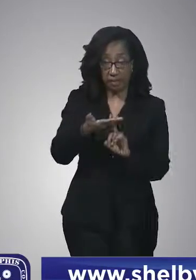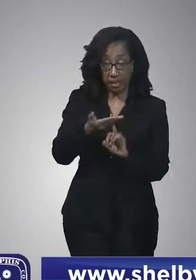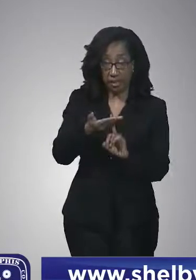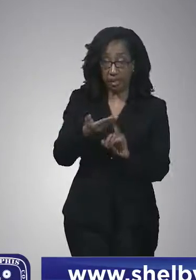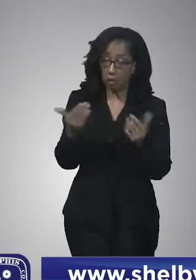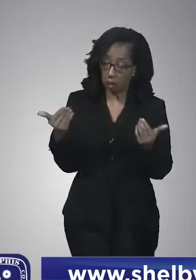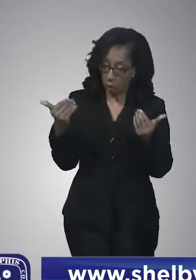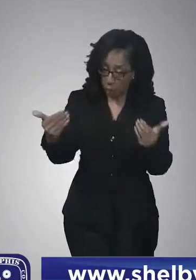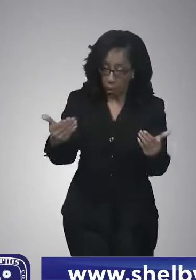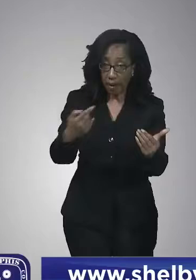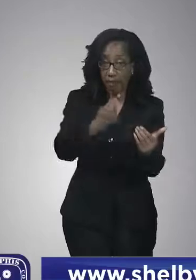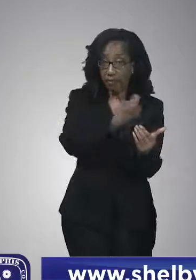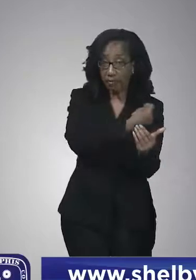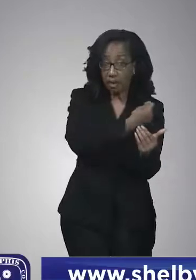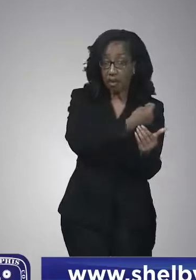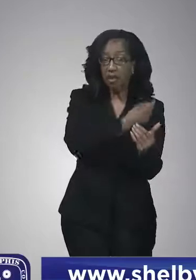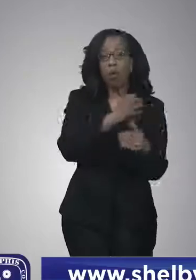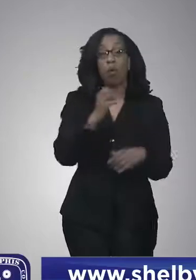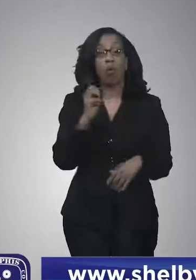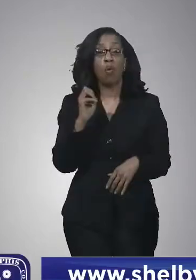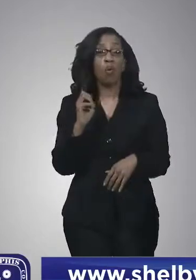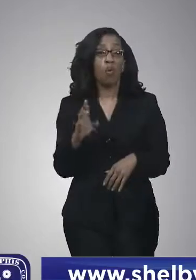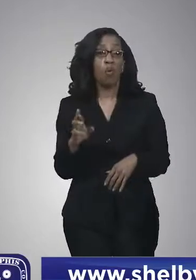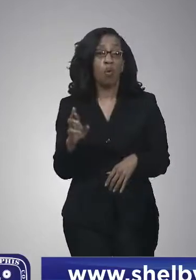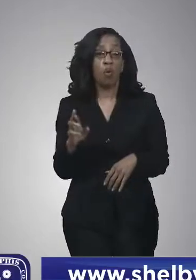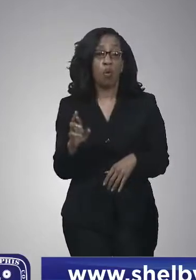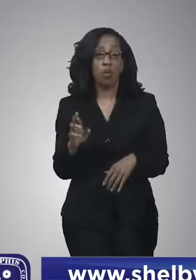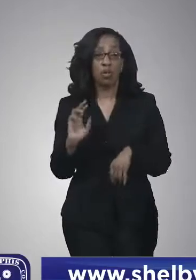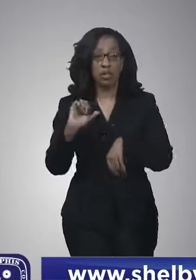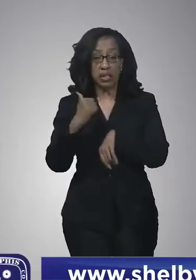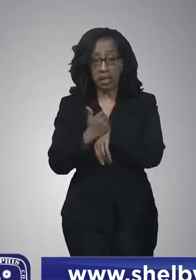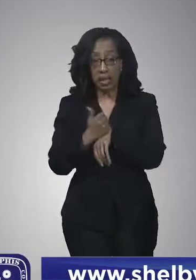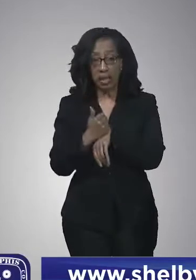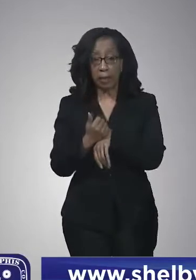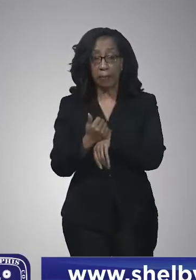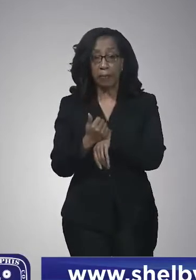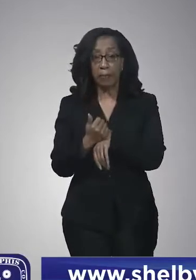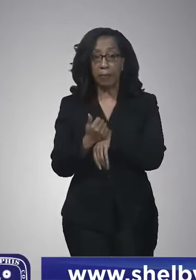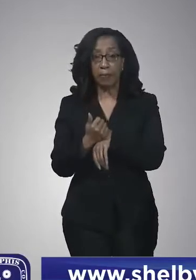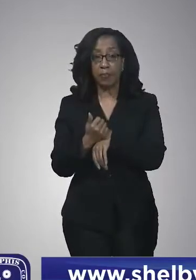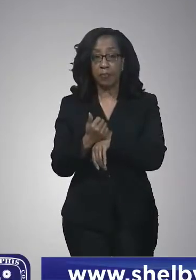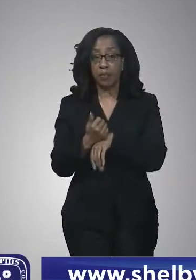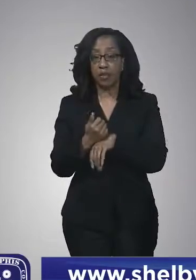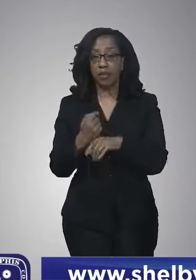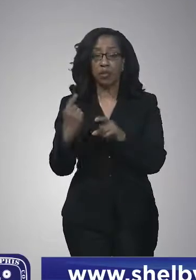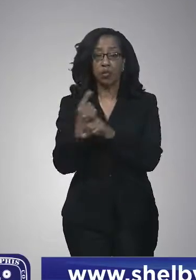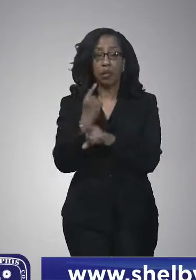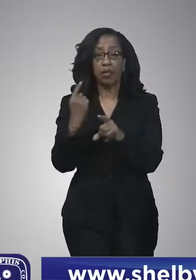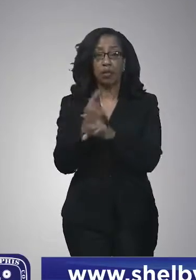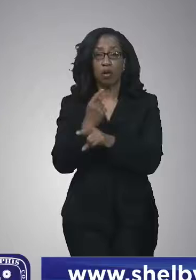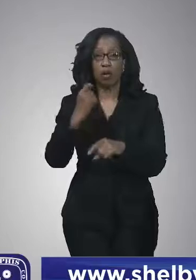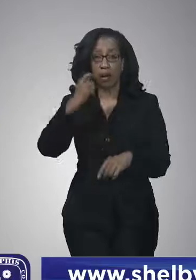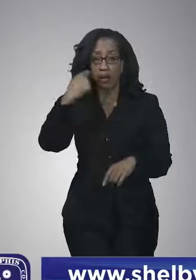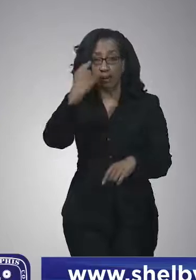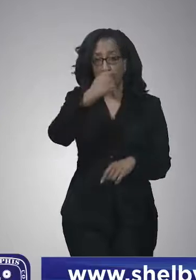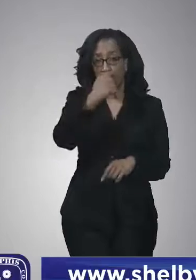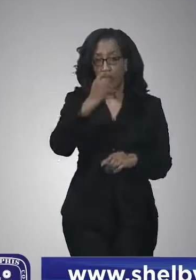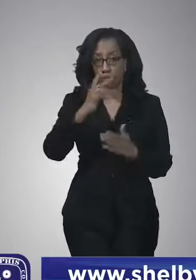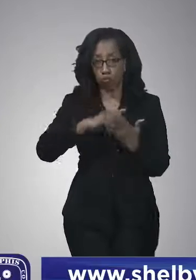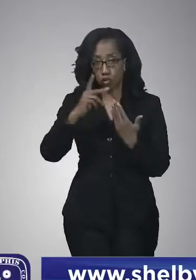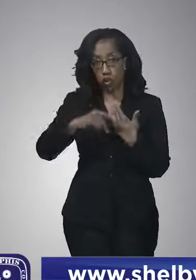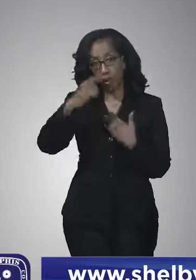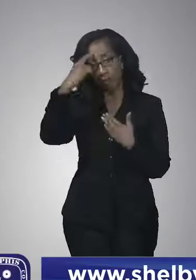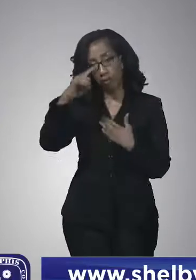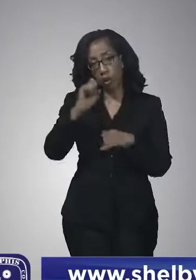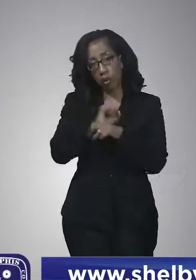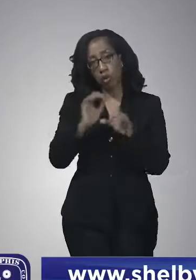go in and get vaccinated or setting up some kind of regular testing program for those employees who